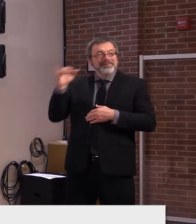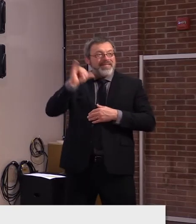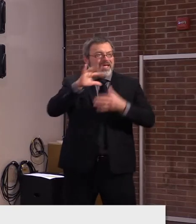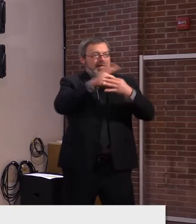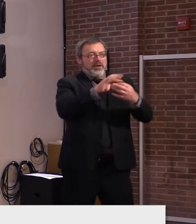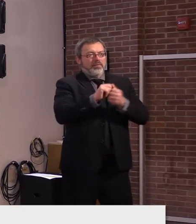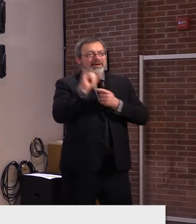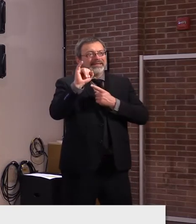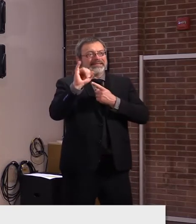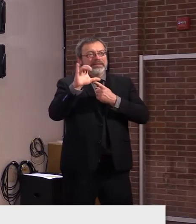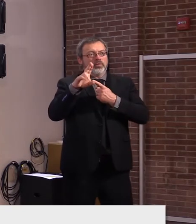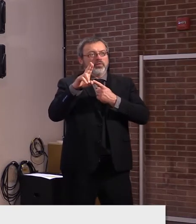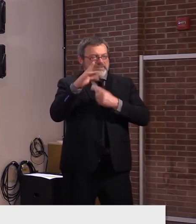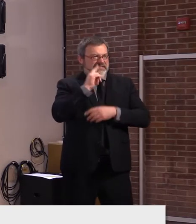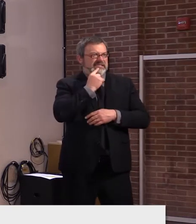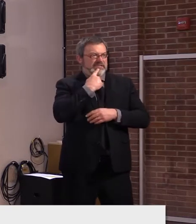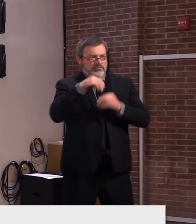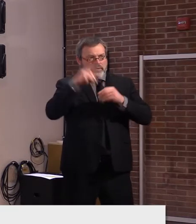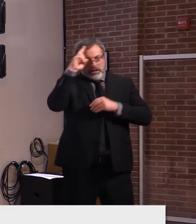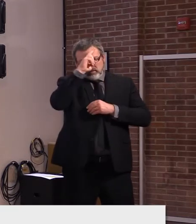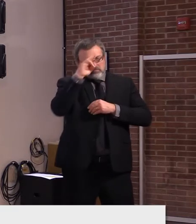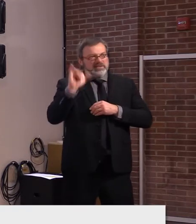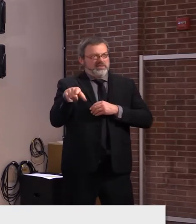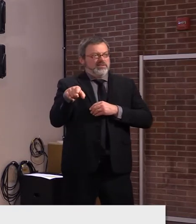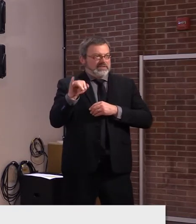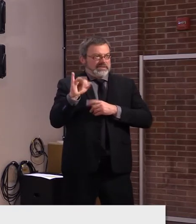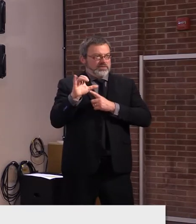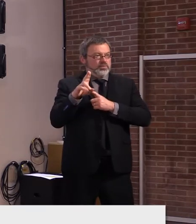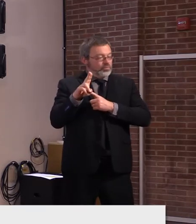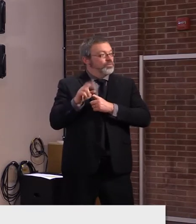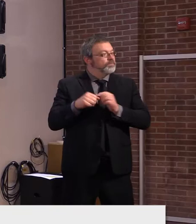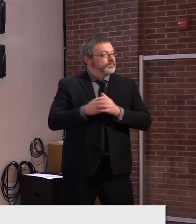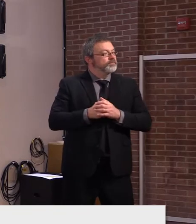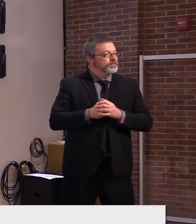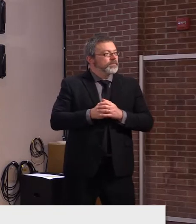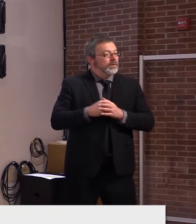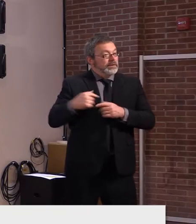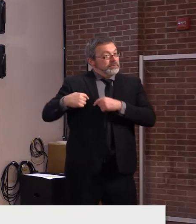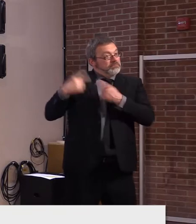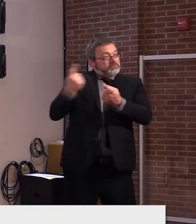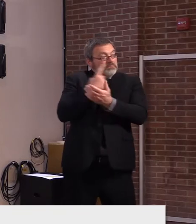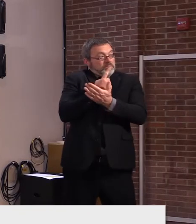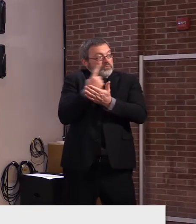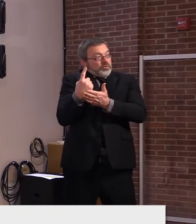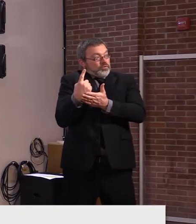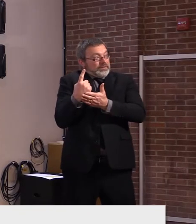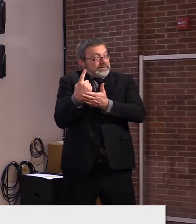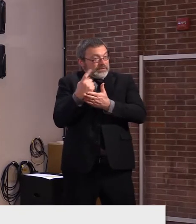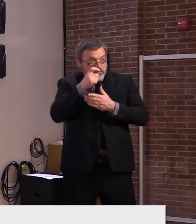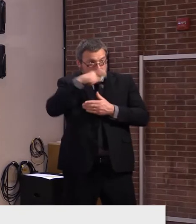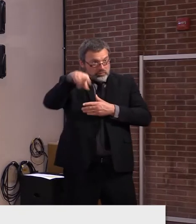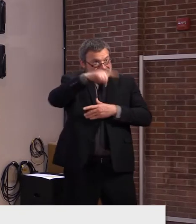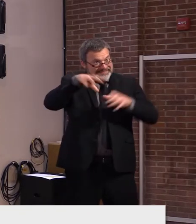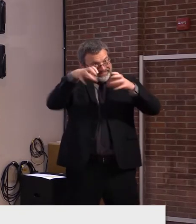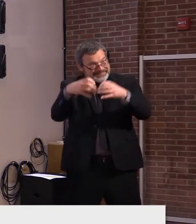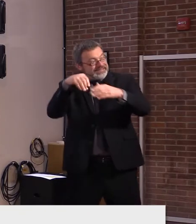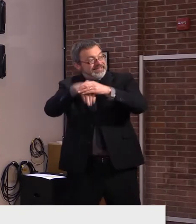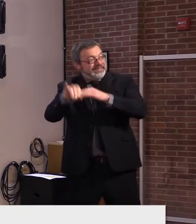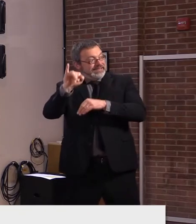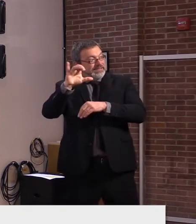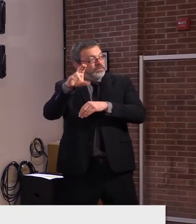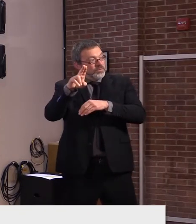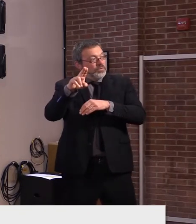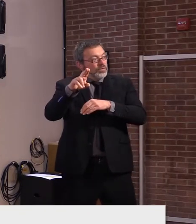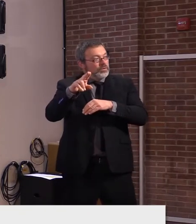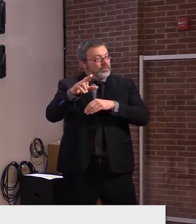vaccine. But over the last 7 days, 100% of the people in Vermont that have needed ICU care for COVID-19 have been unvaccinated.